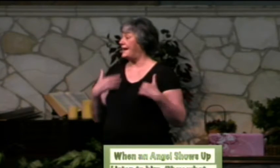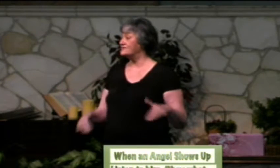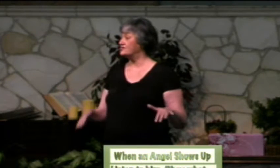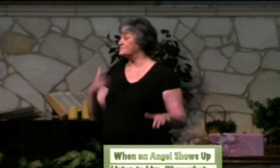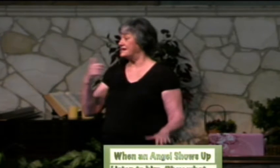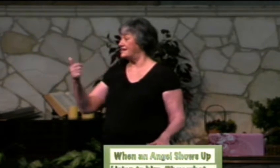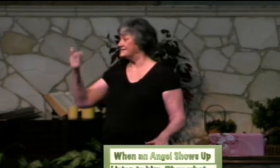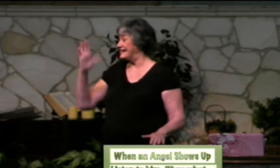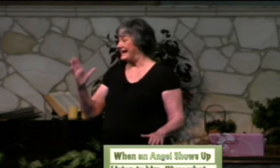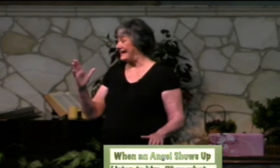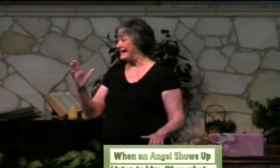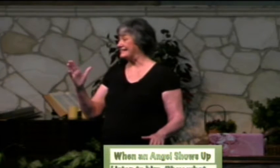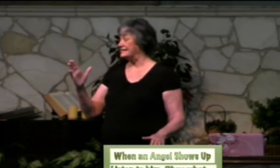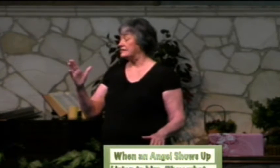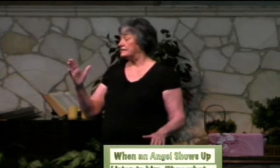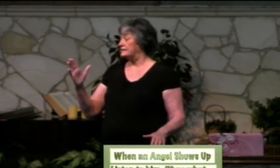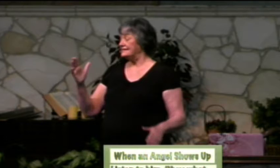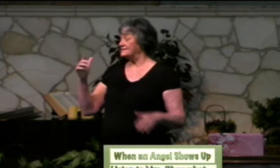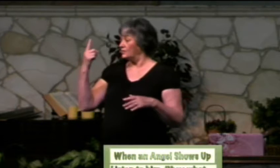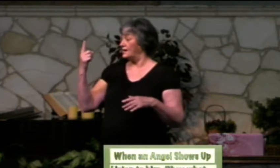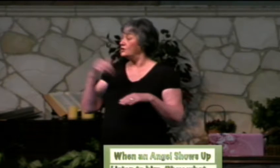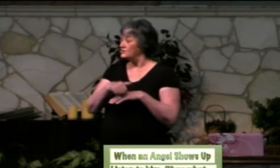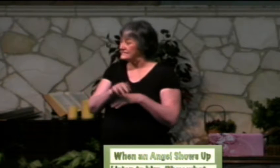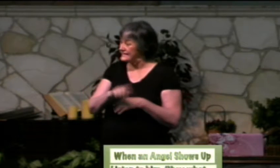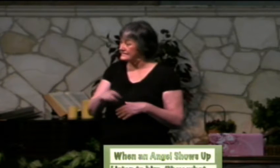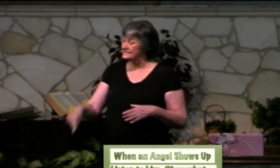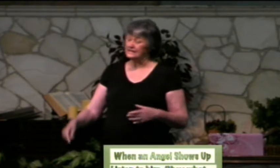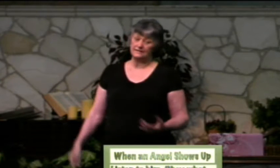angels because God is the one who sends them.